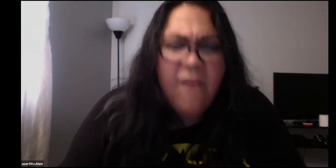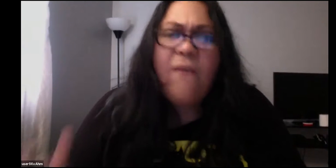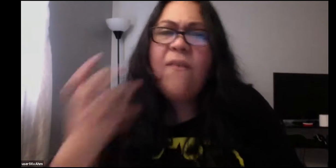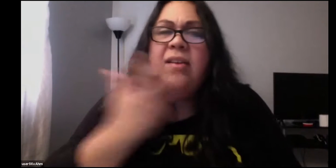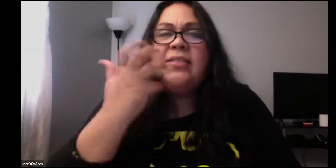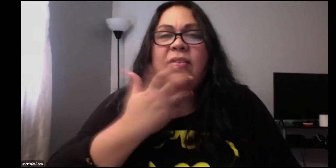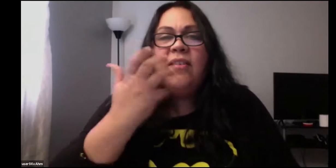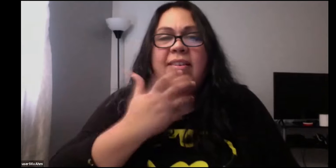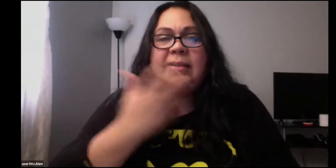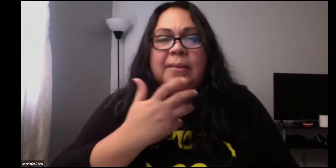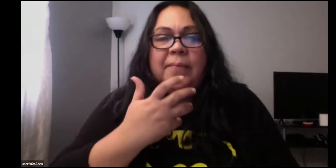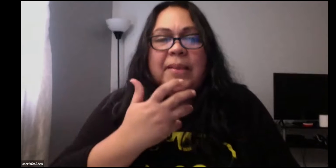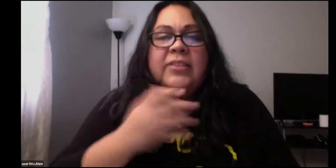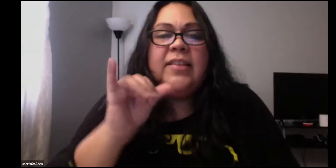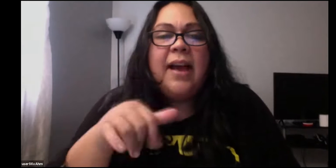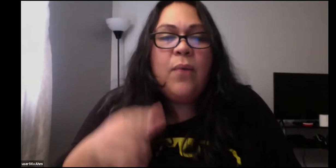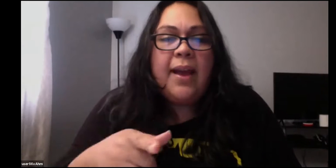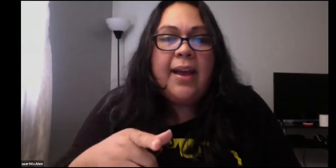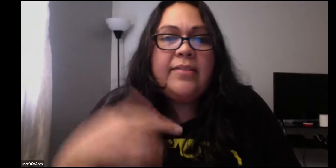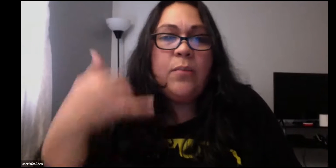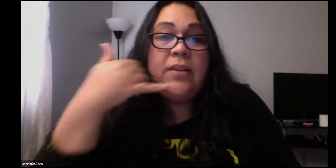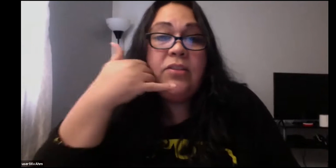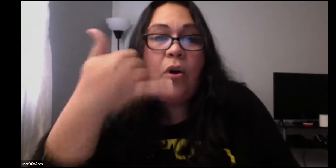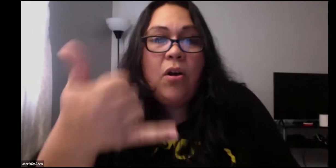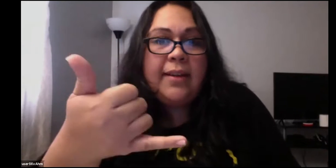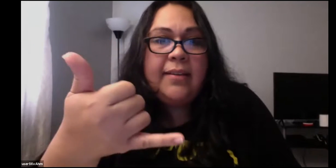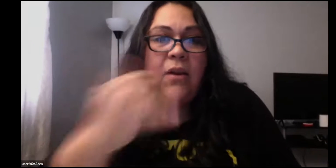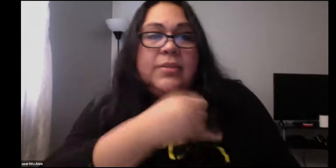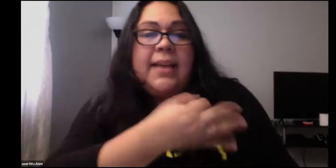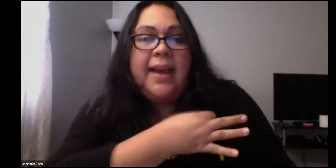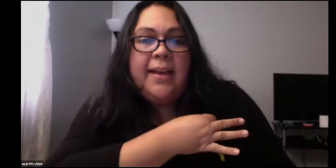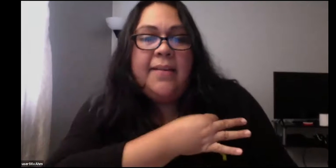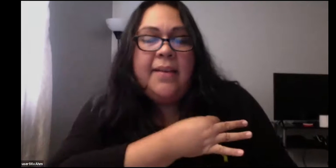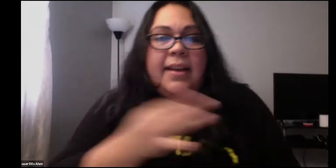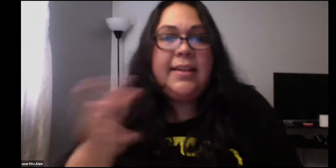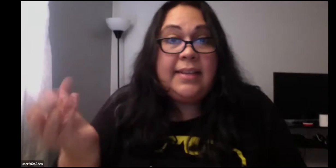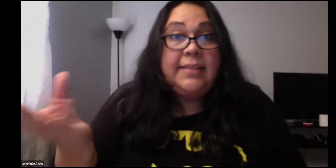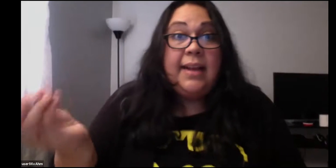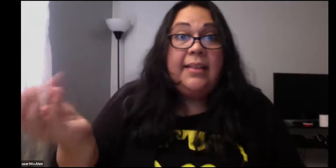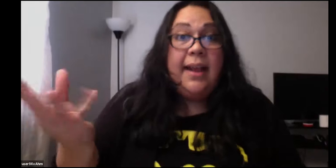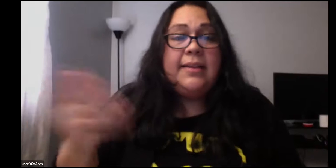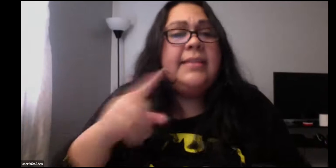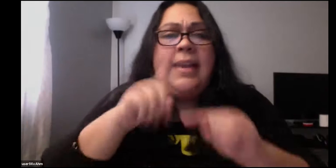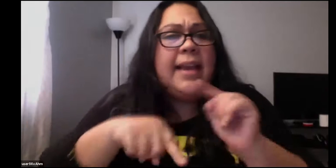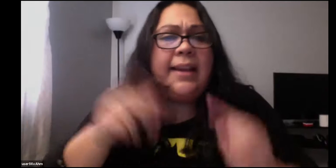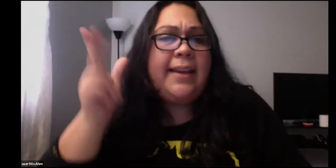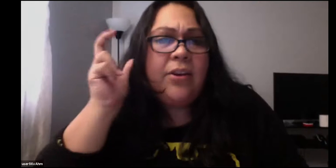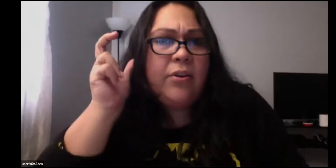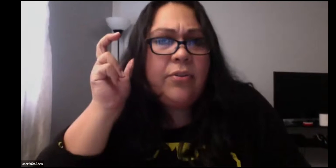Oh, that's so awesome. So that way, if someone is calling Jose, he sees that light because he can't hear the